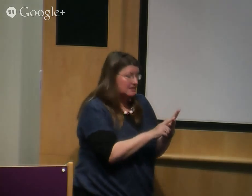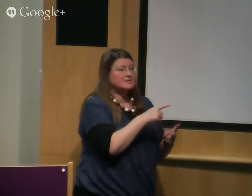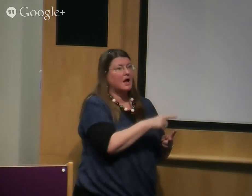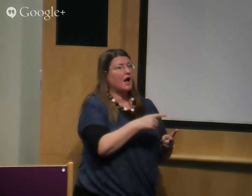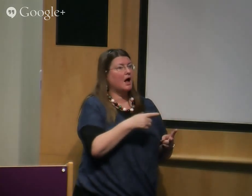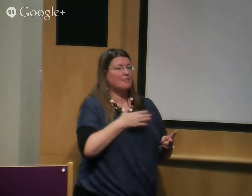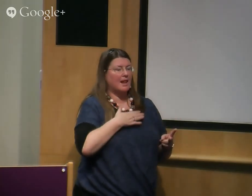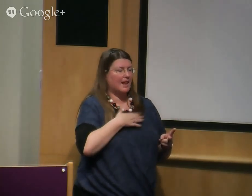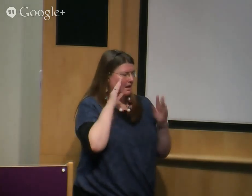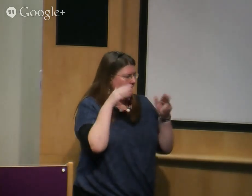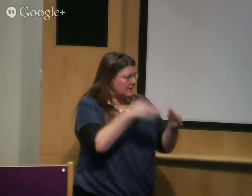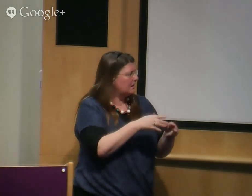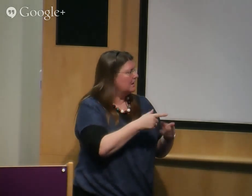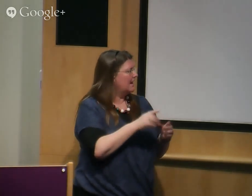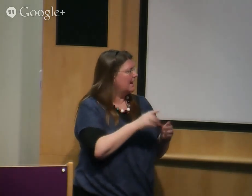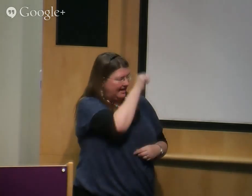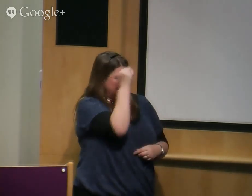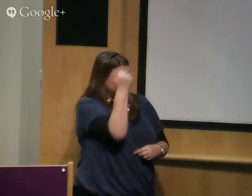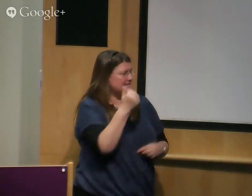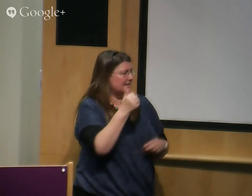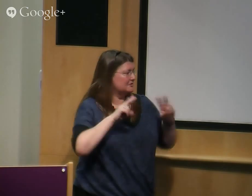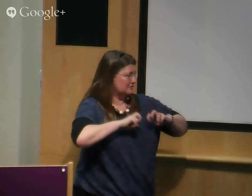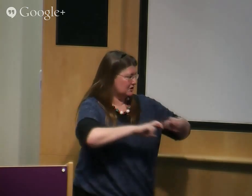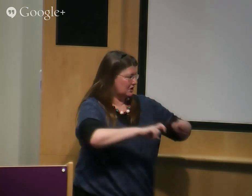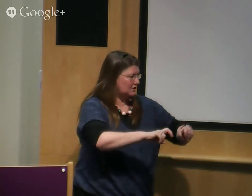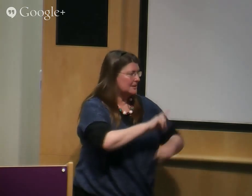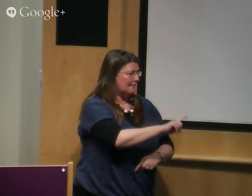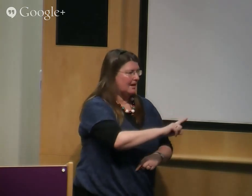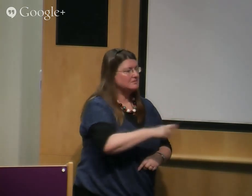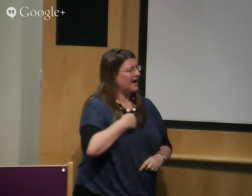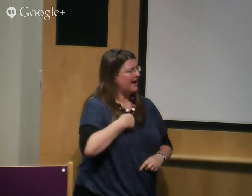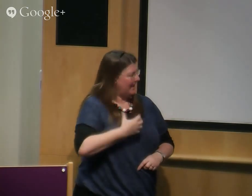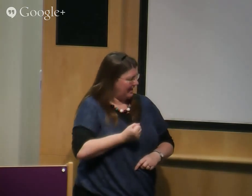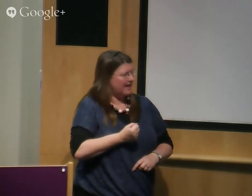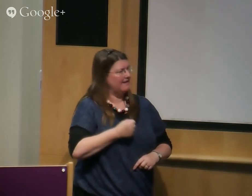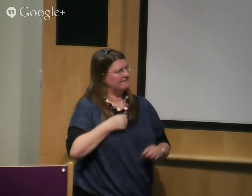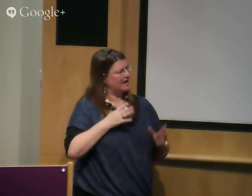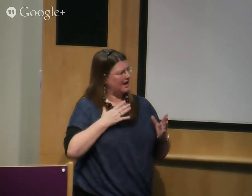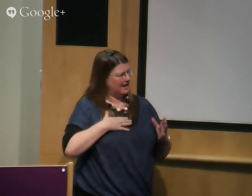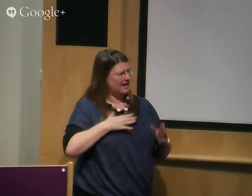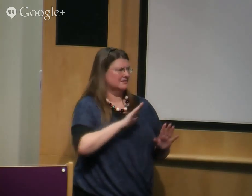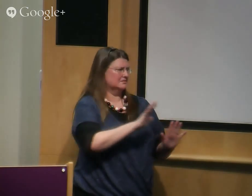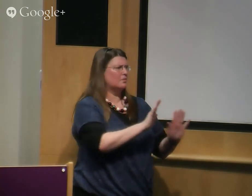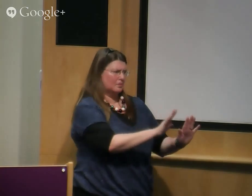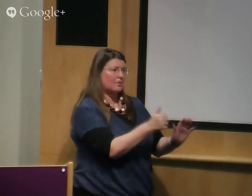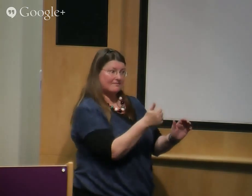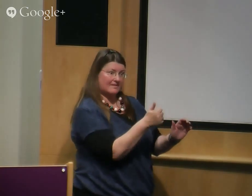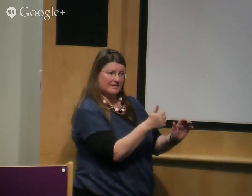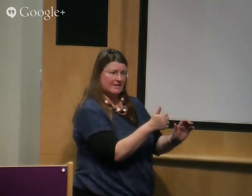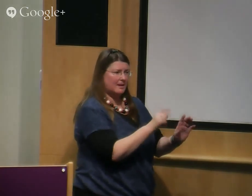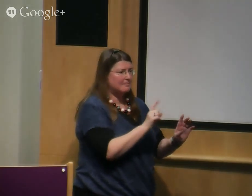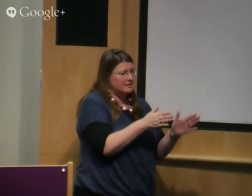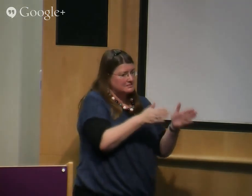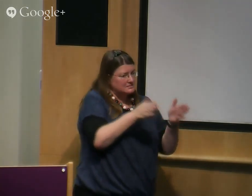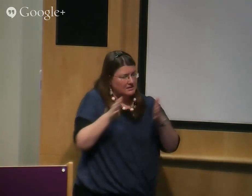financial implications of that. Secondly, I'd like to think about the technical sensitivity of